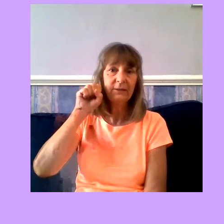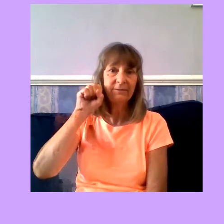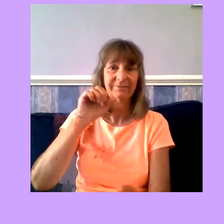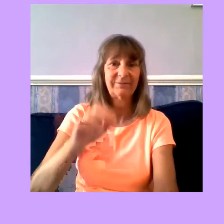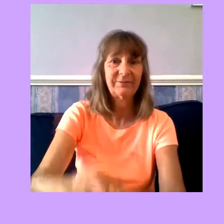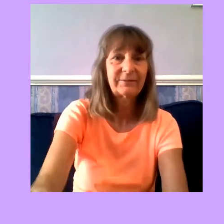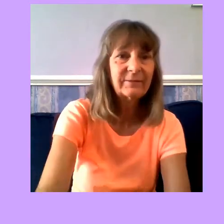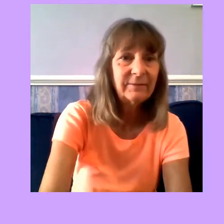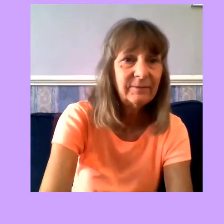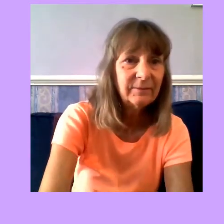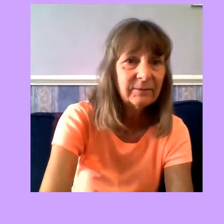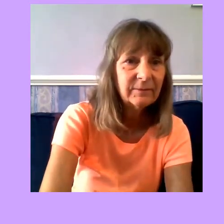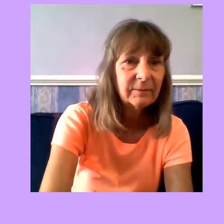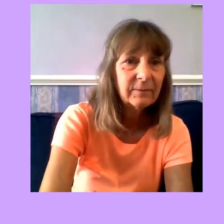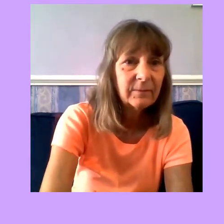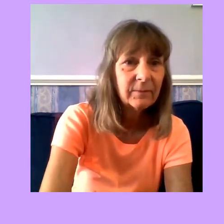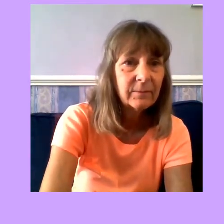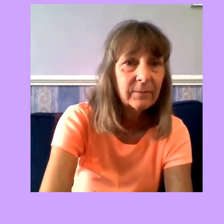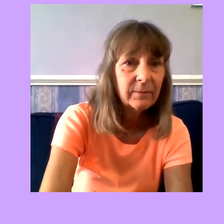Orange.